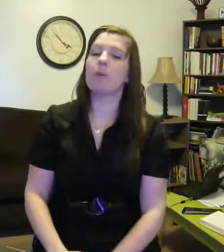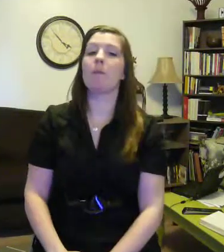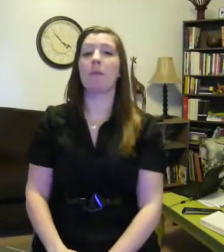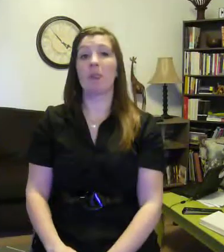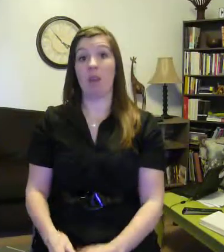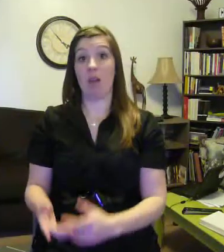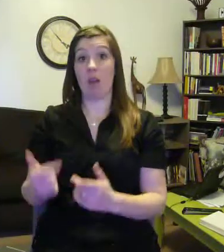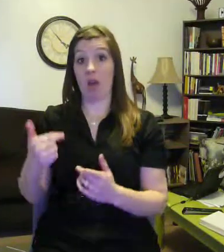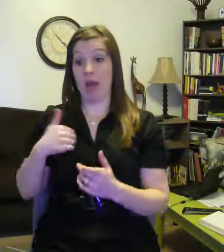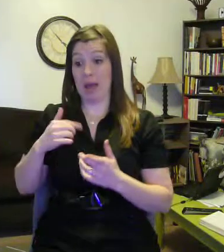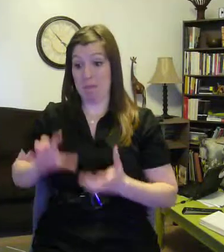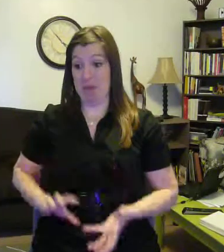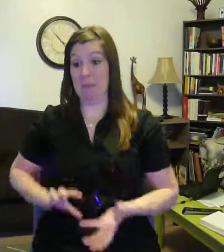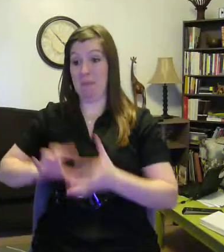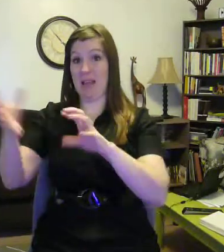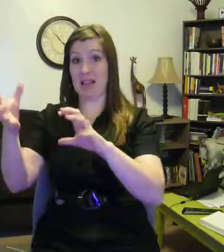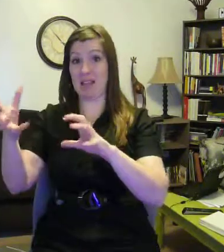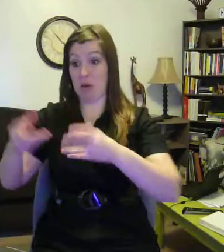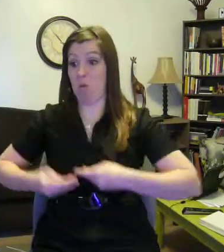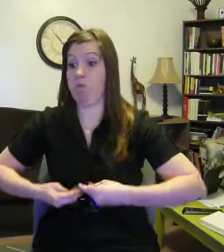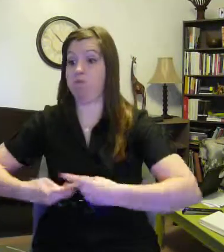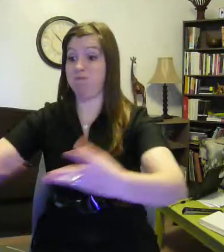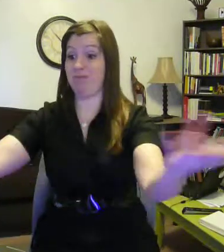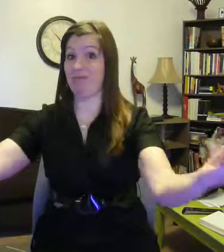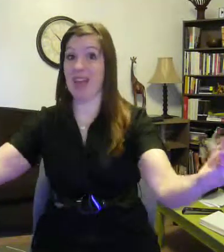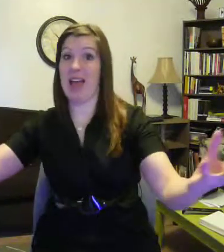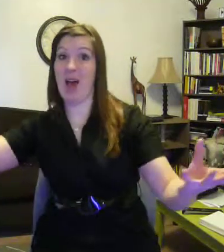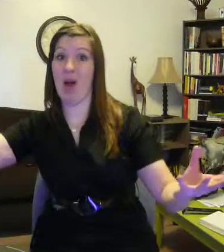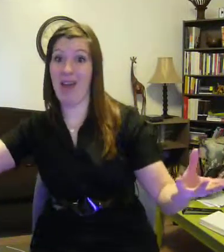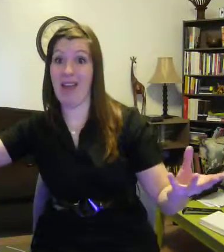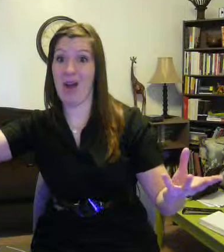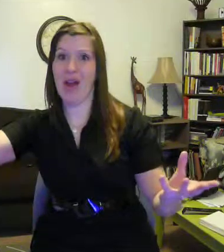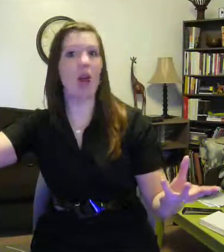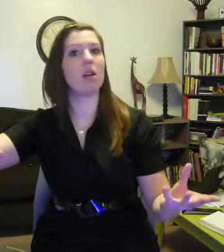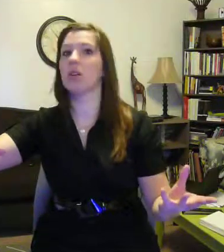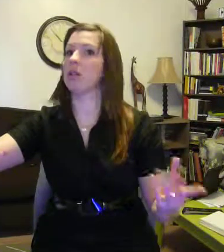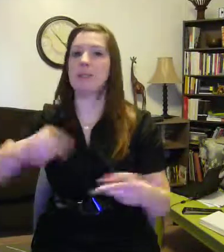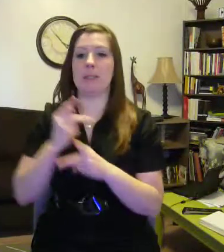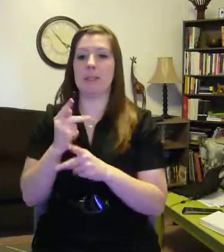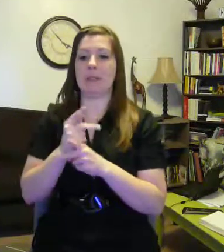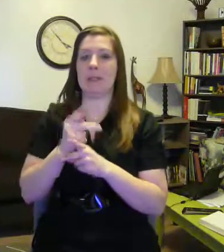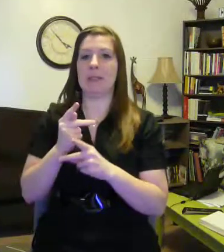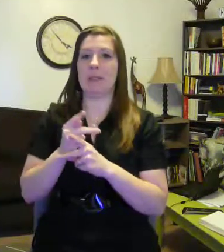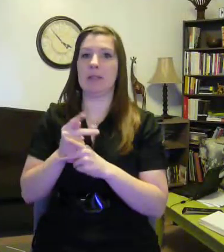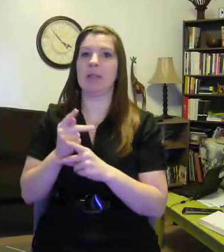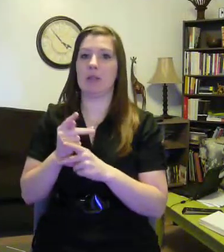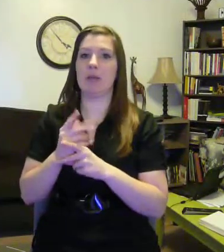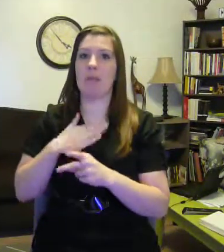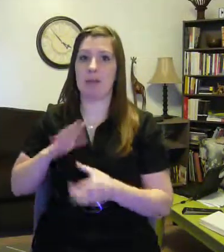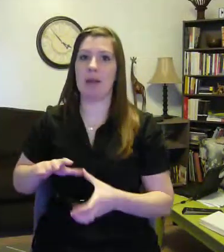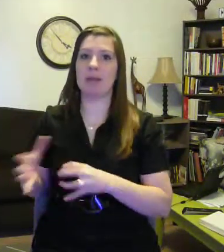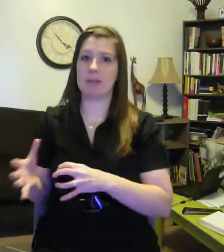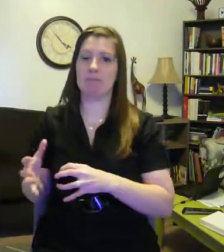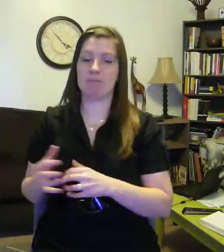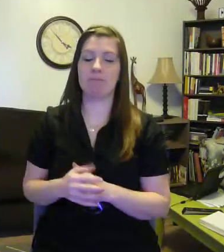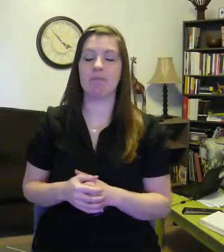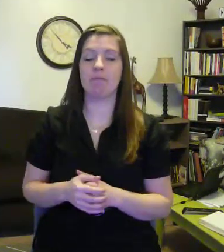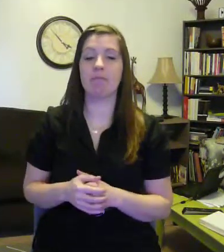I make cannot go out of the bounds of my leased area. So having done this successfully, and the tower foundation